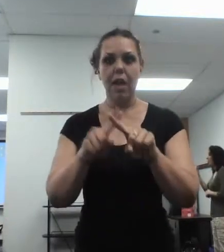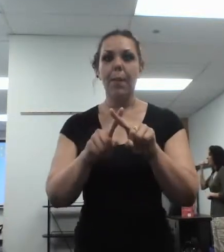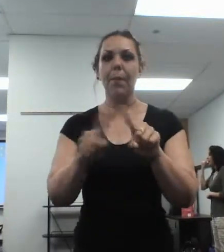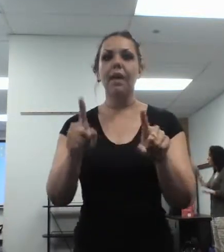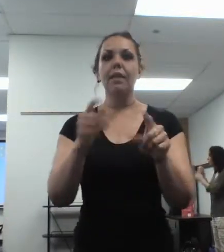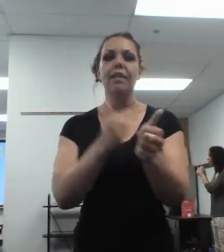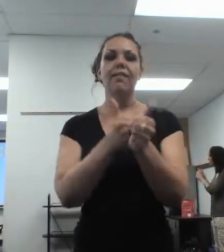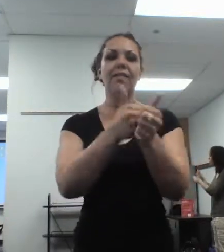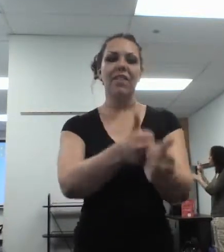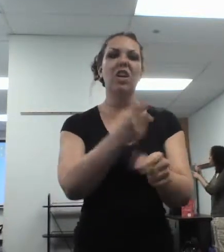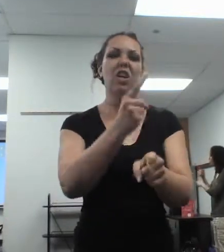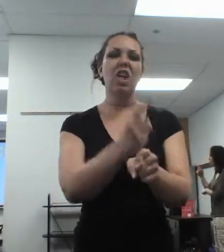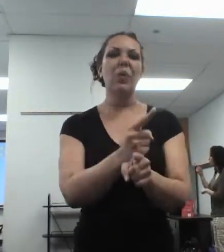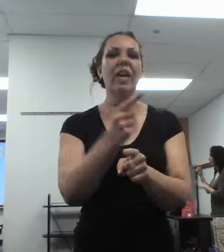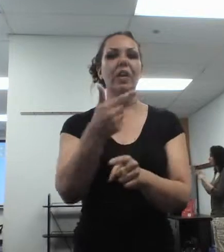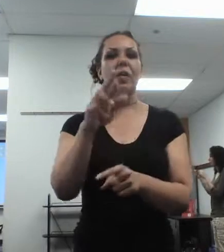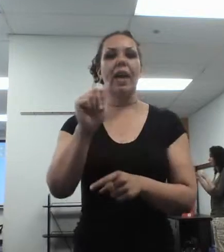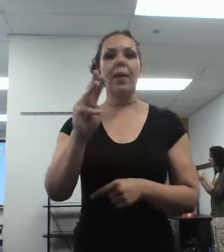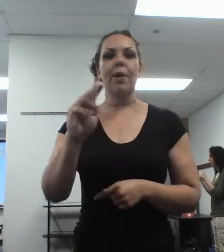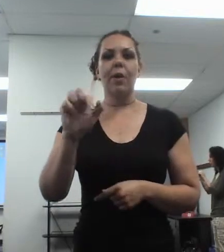structure. 5.